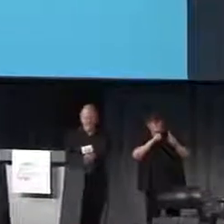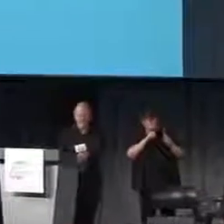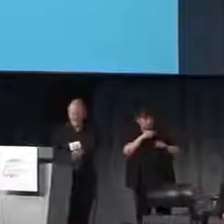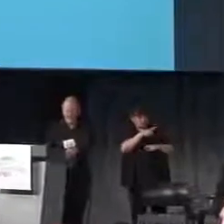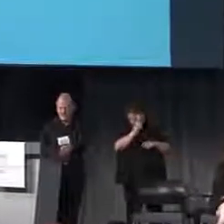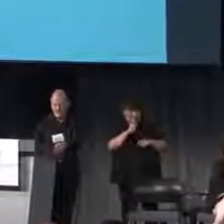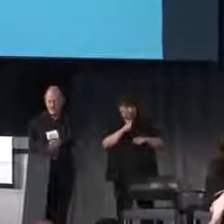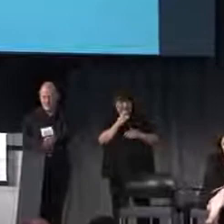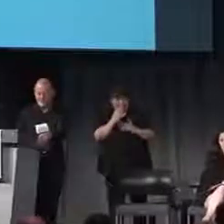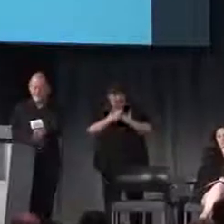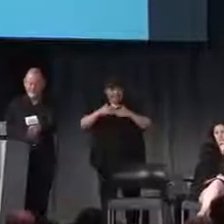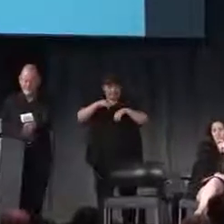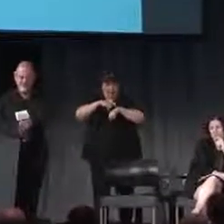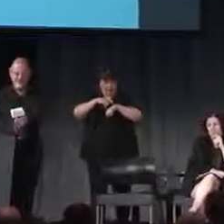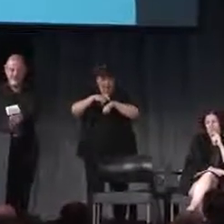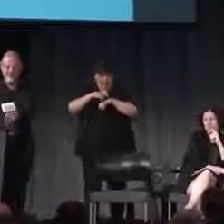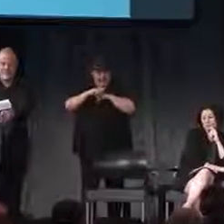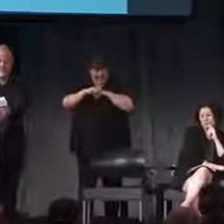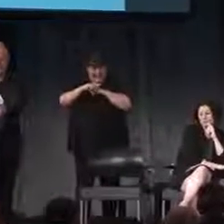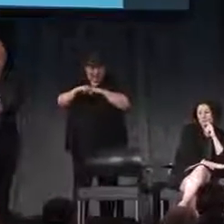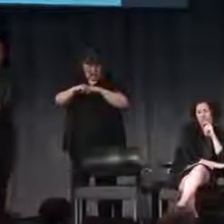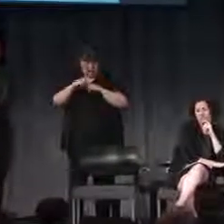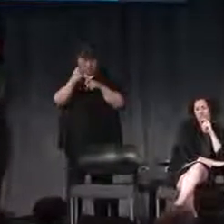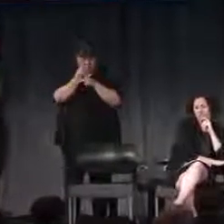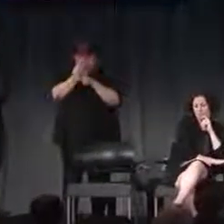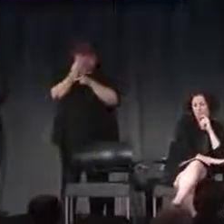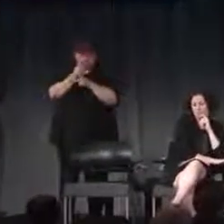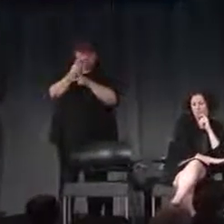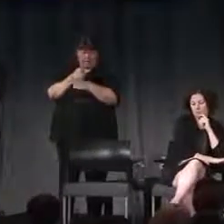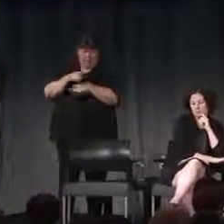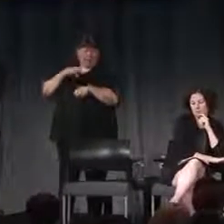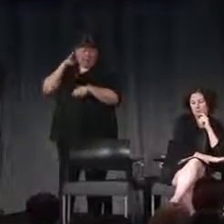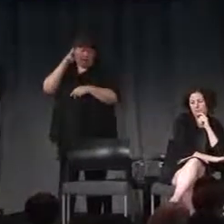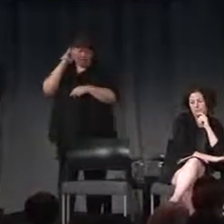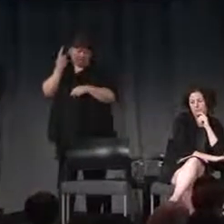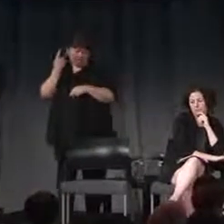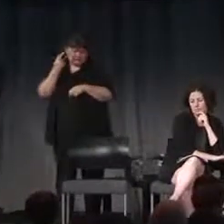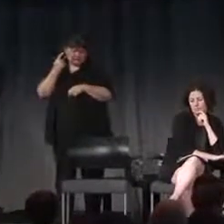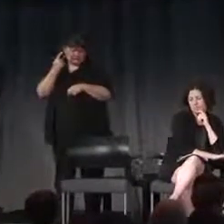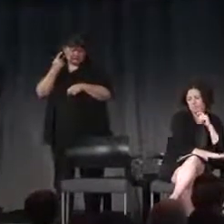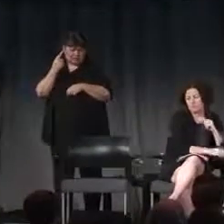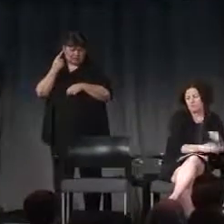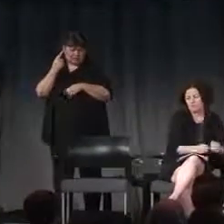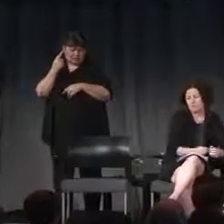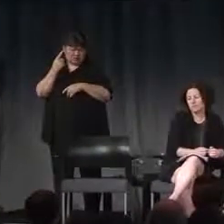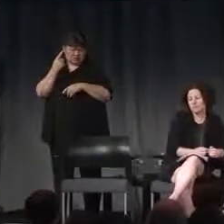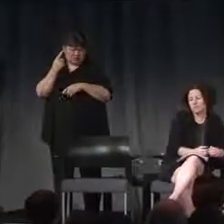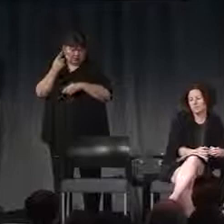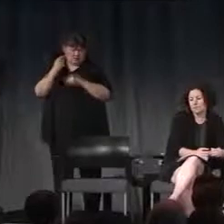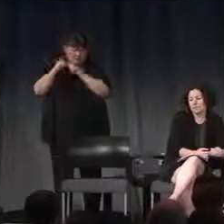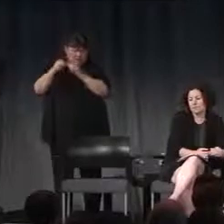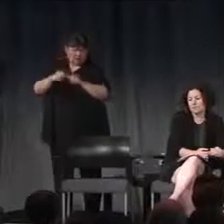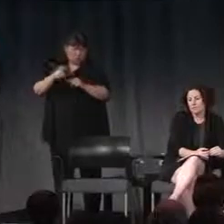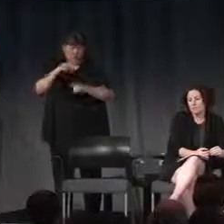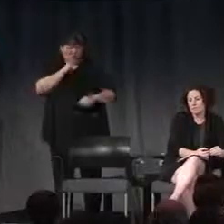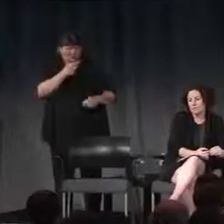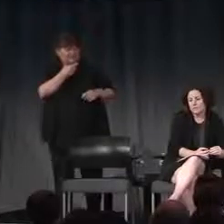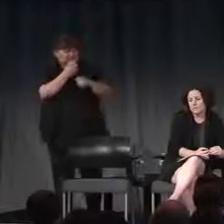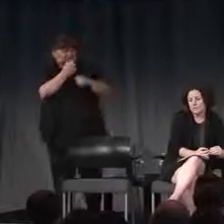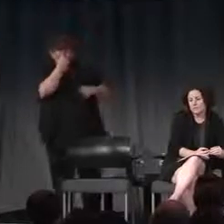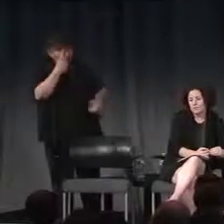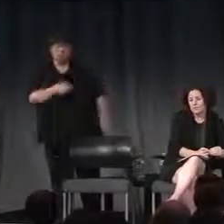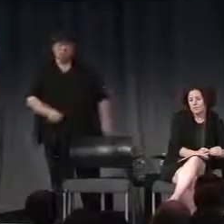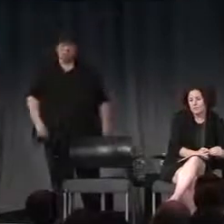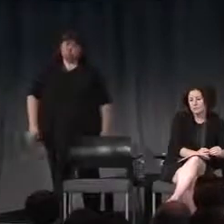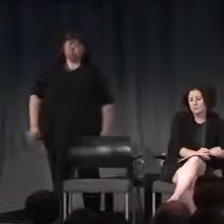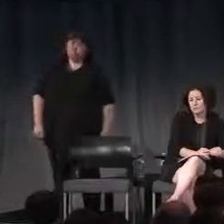need a certain amount of time to know whether you're hearing something over time? Does that question make sense? Yeah,